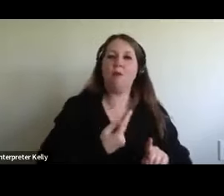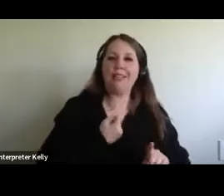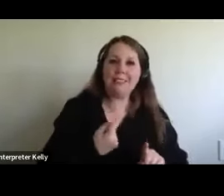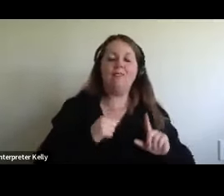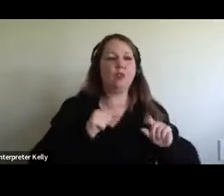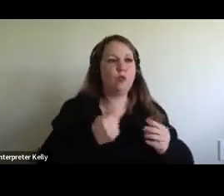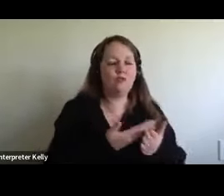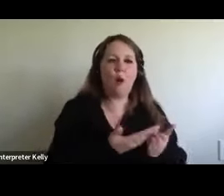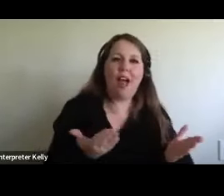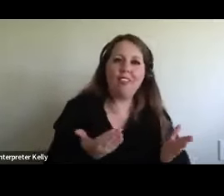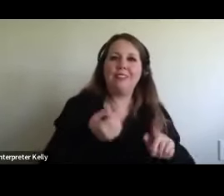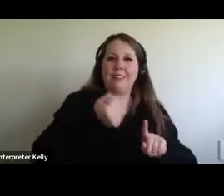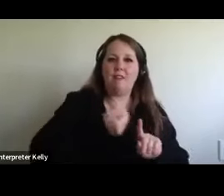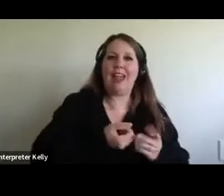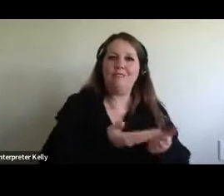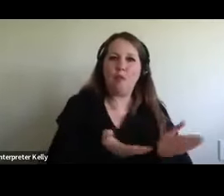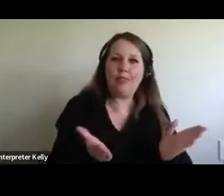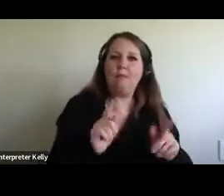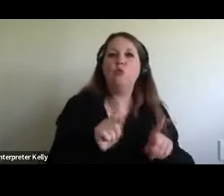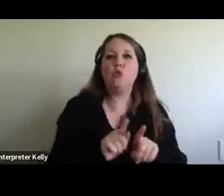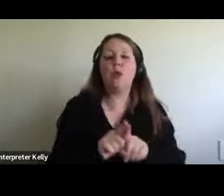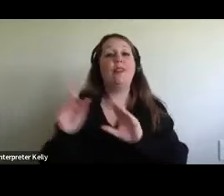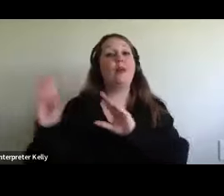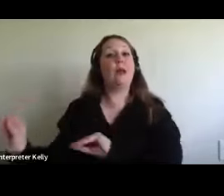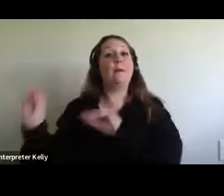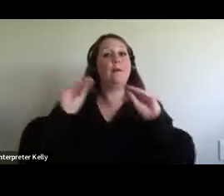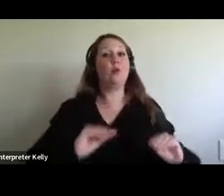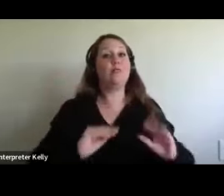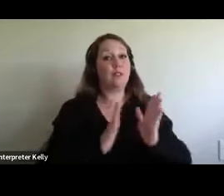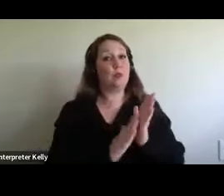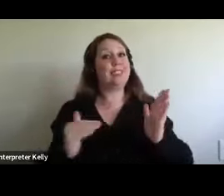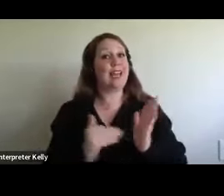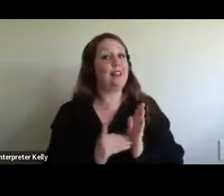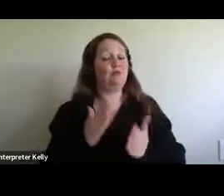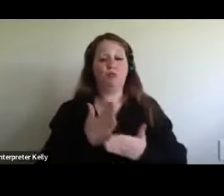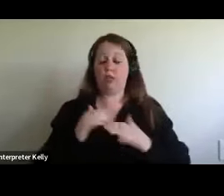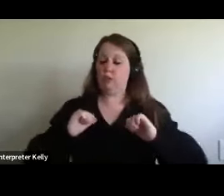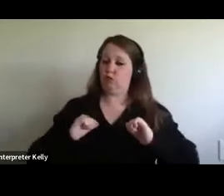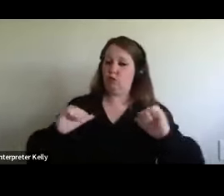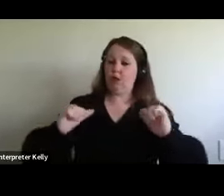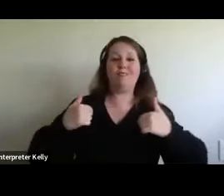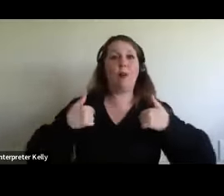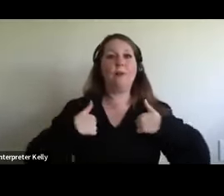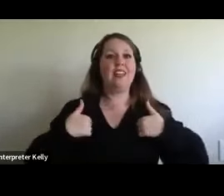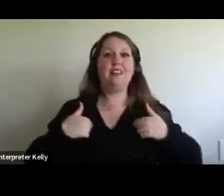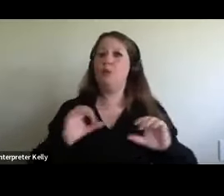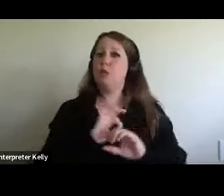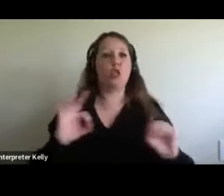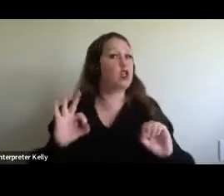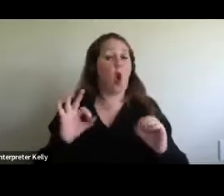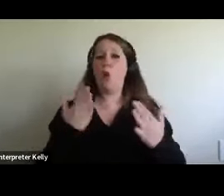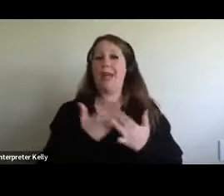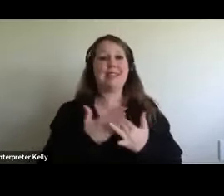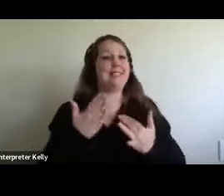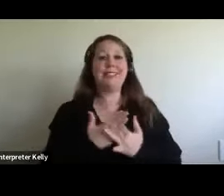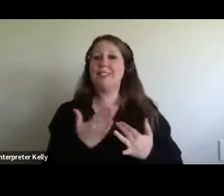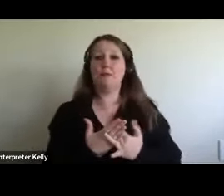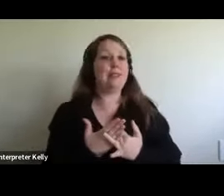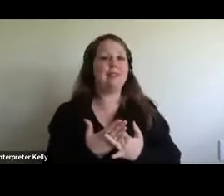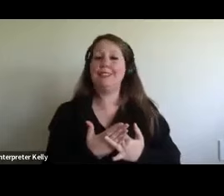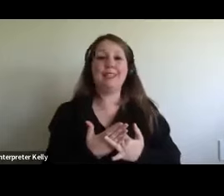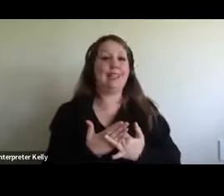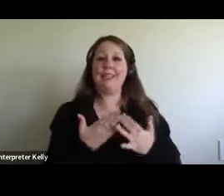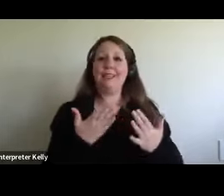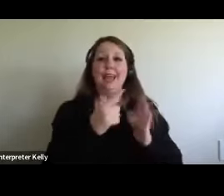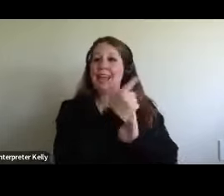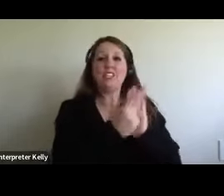was really shocking for me to find out that there was no accessibility legislation here, when in